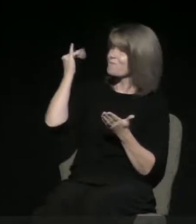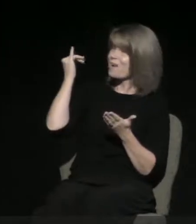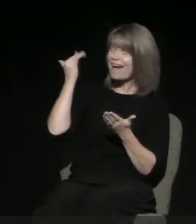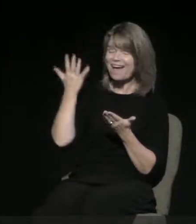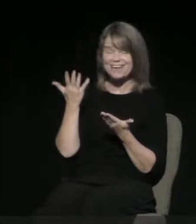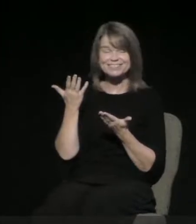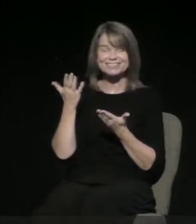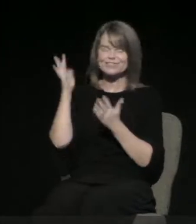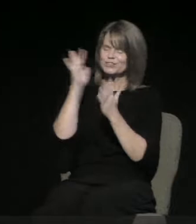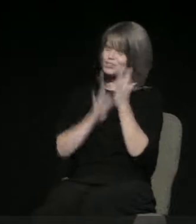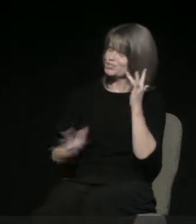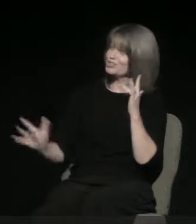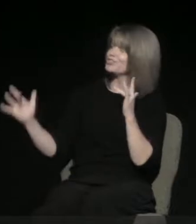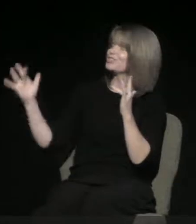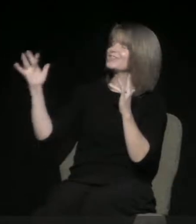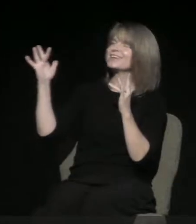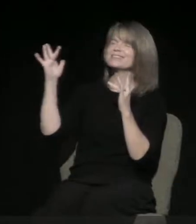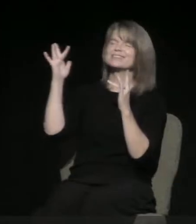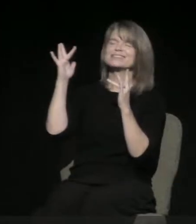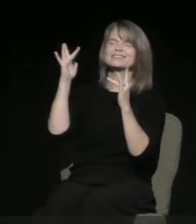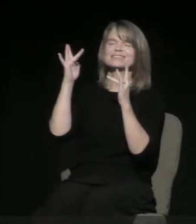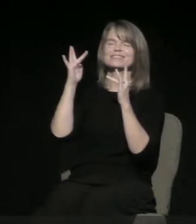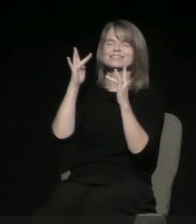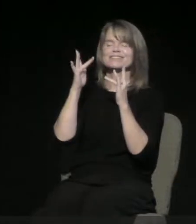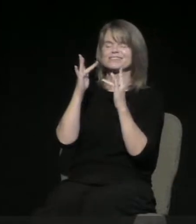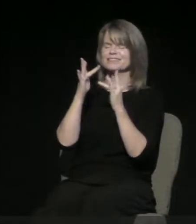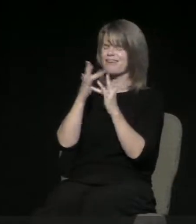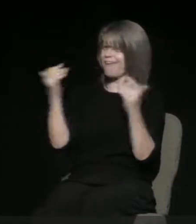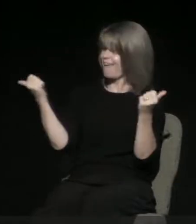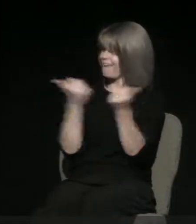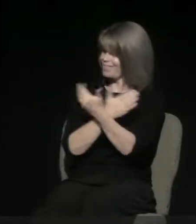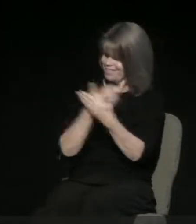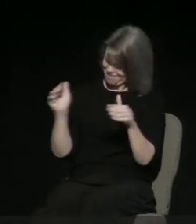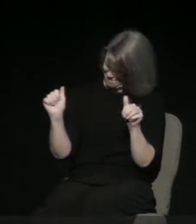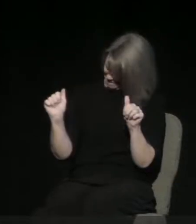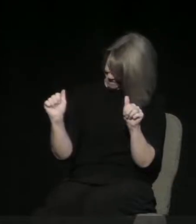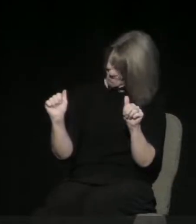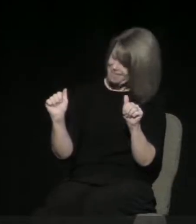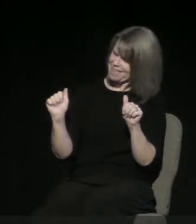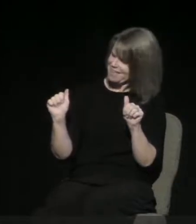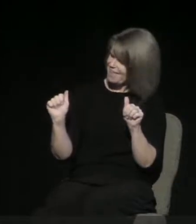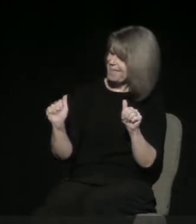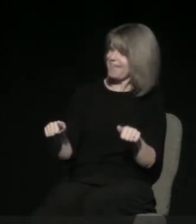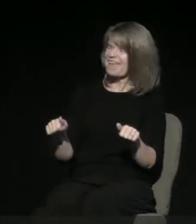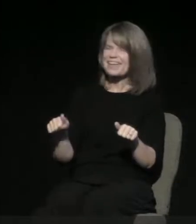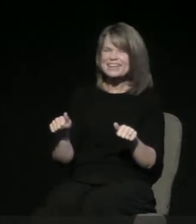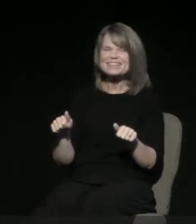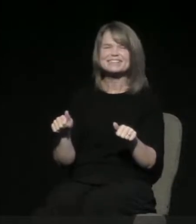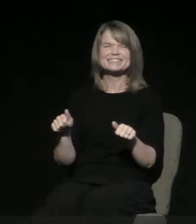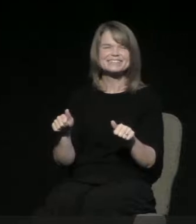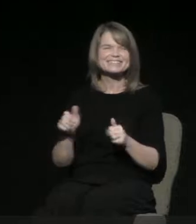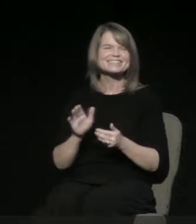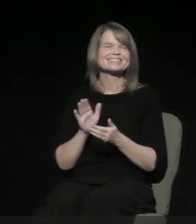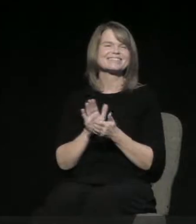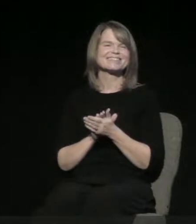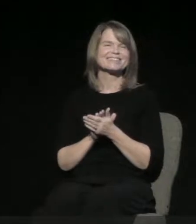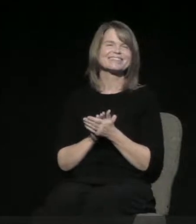For Jesus, there's nothing impossible for me.